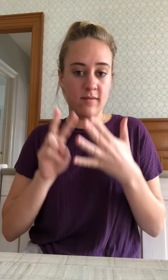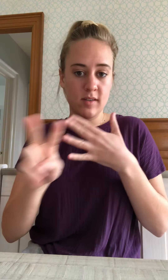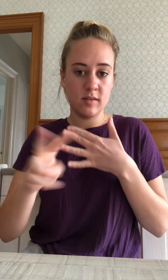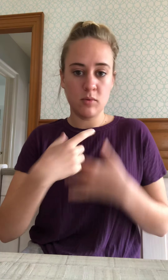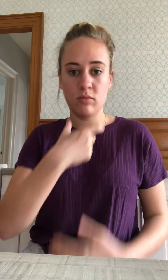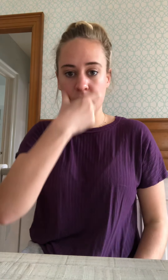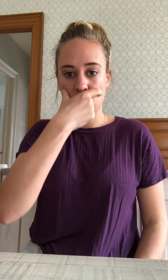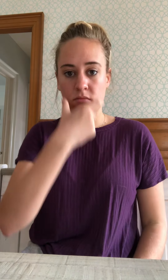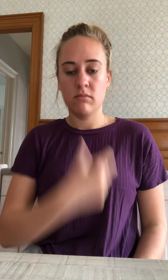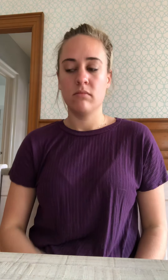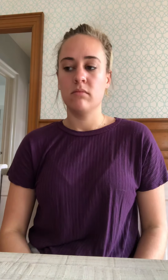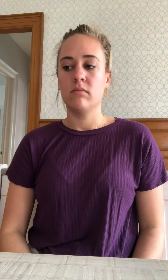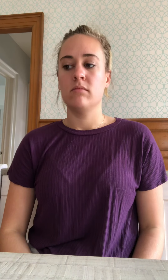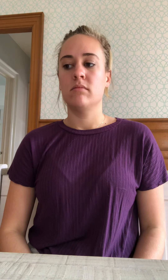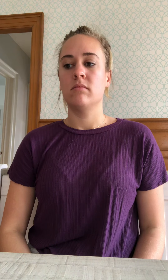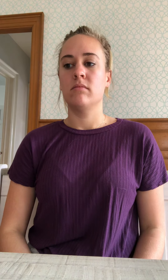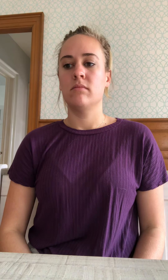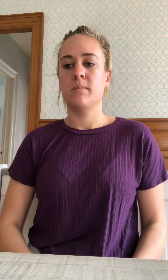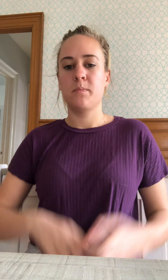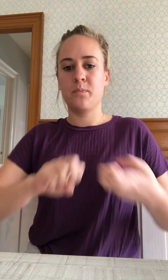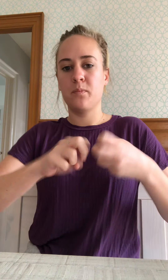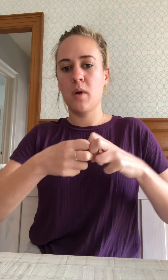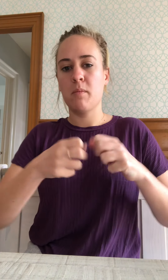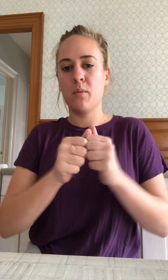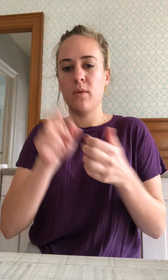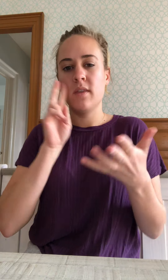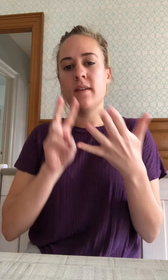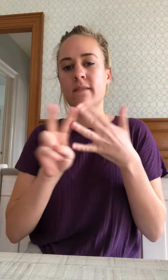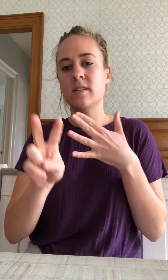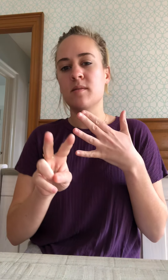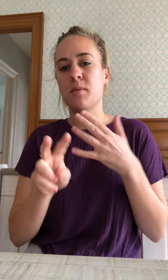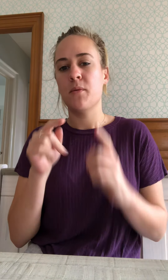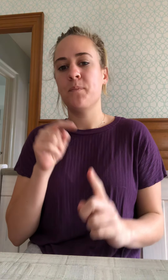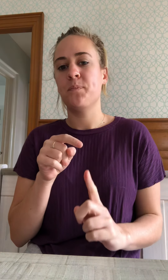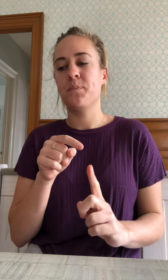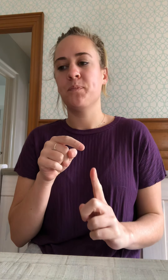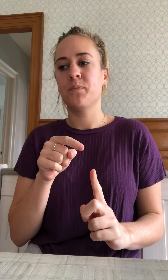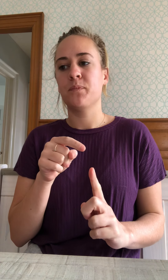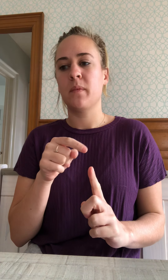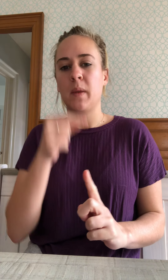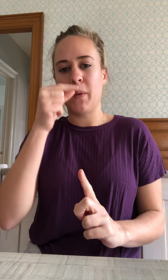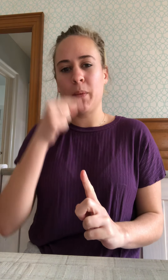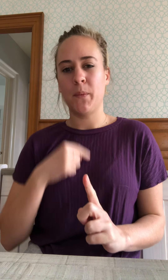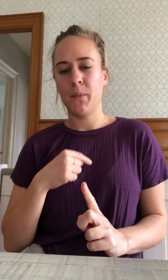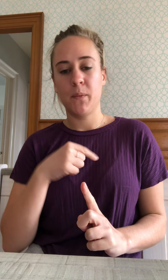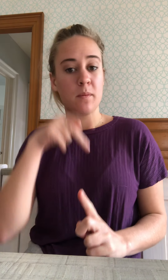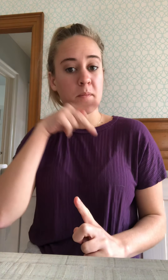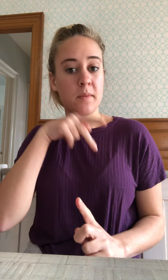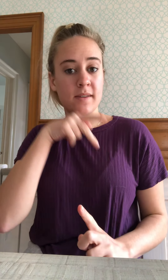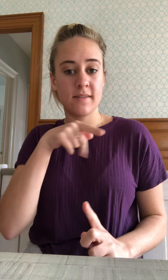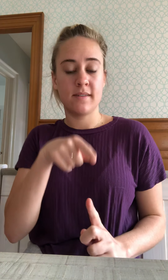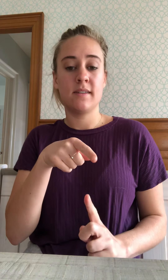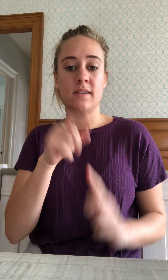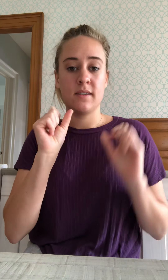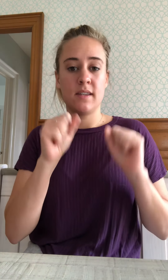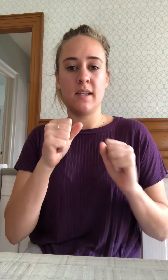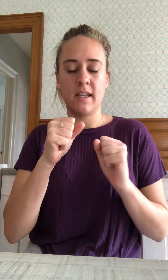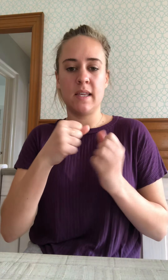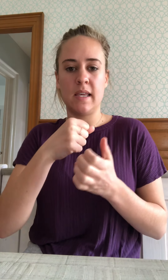The problem with invisible type is that they're thin plastic, and thin plastic can wear out. I've seen